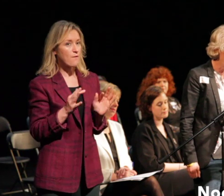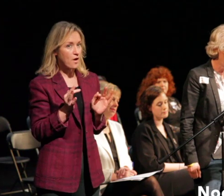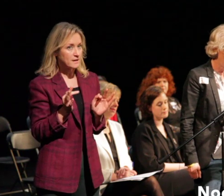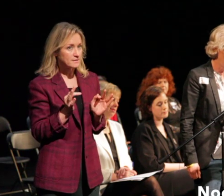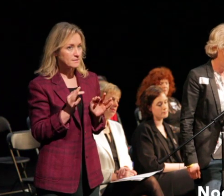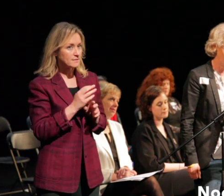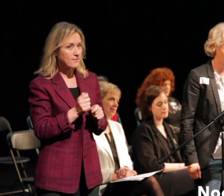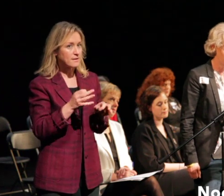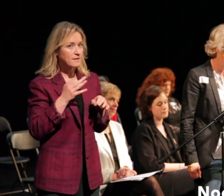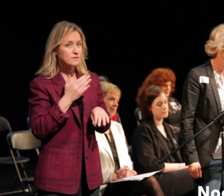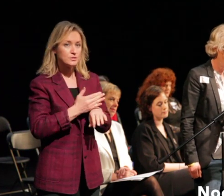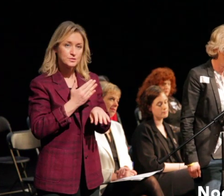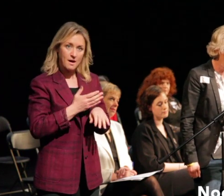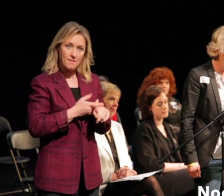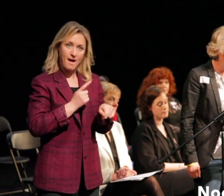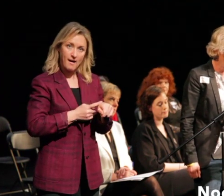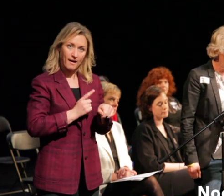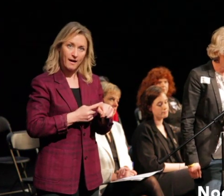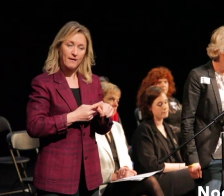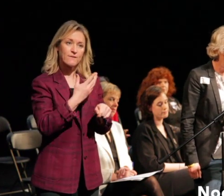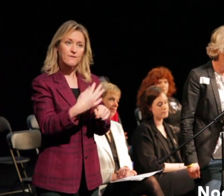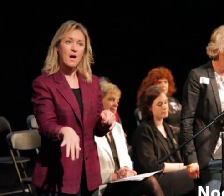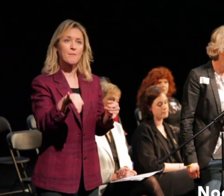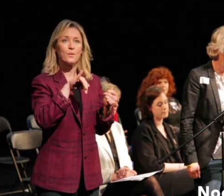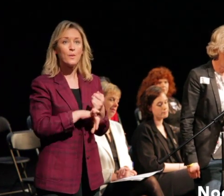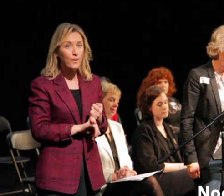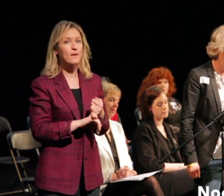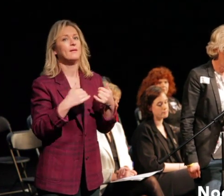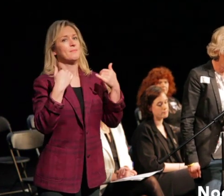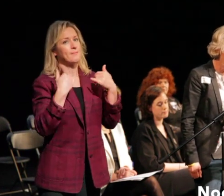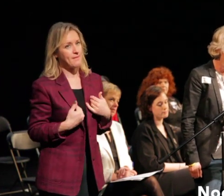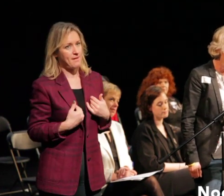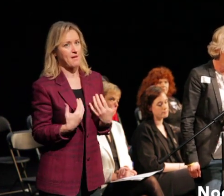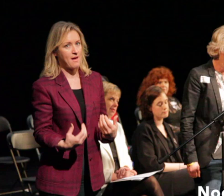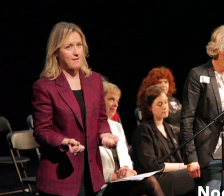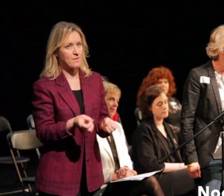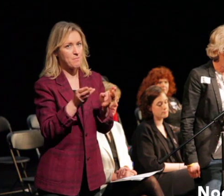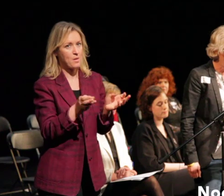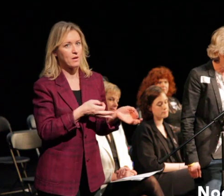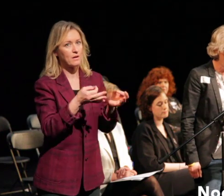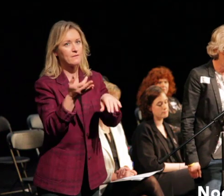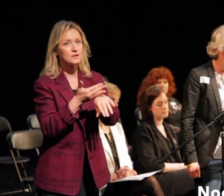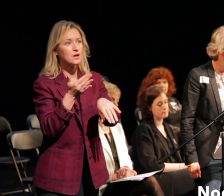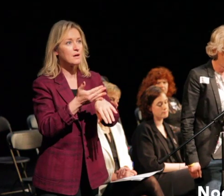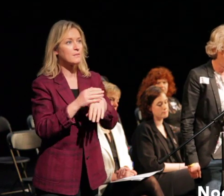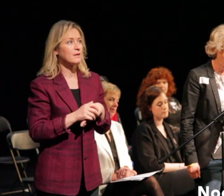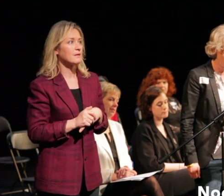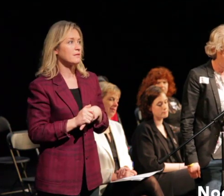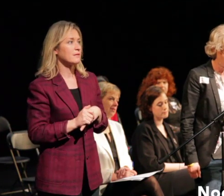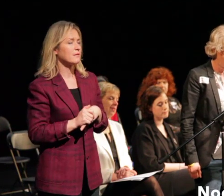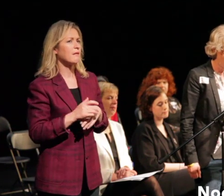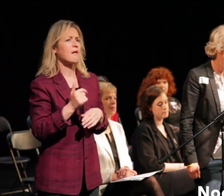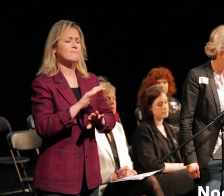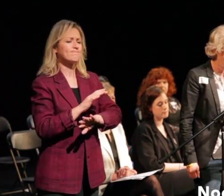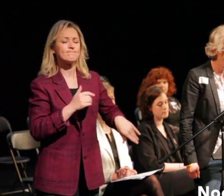who mostly have the power to give you work. I thought when I became a theatre maker it would be different. While I've had incredible support over the